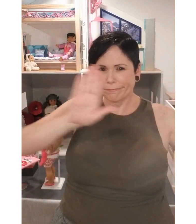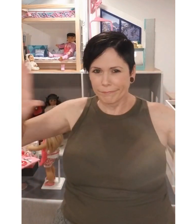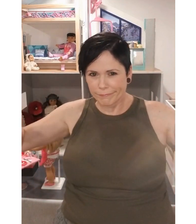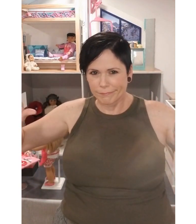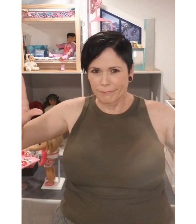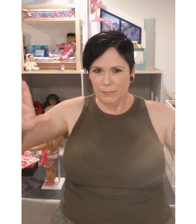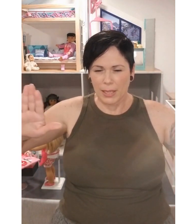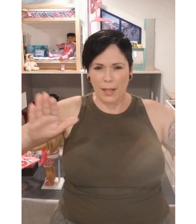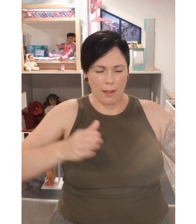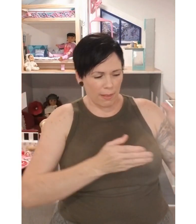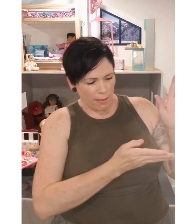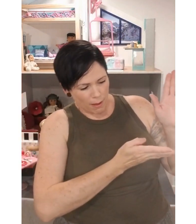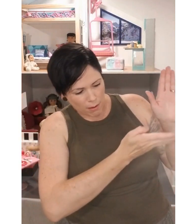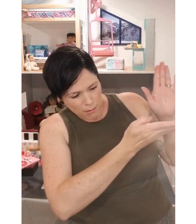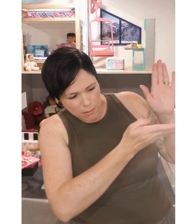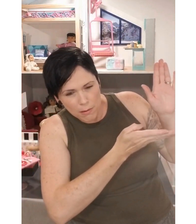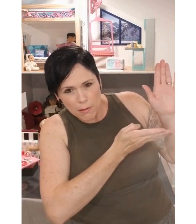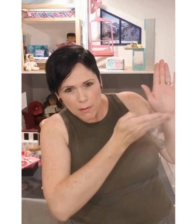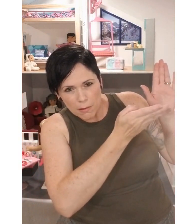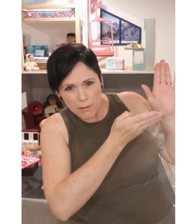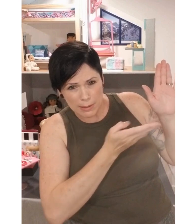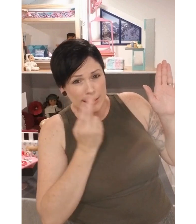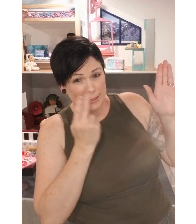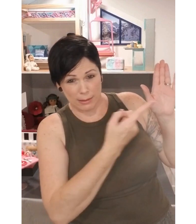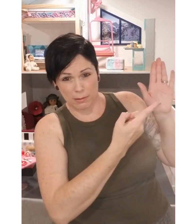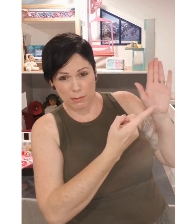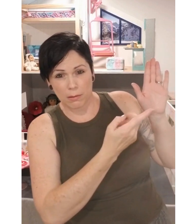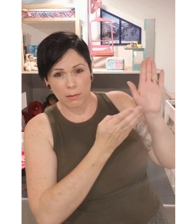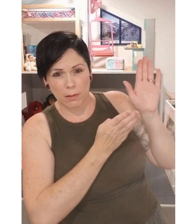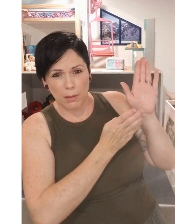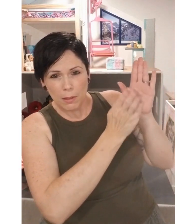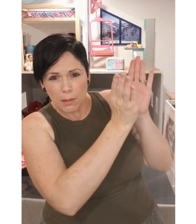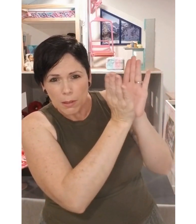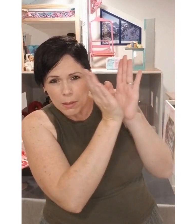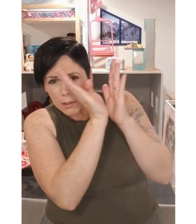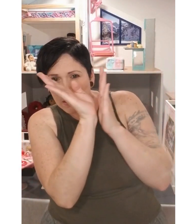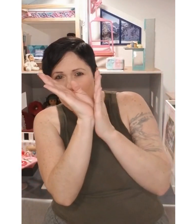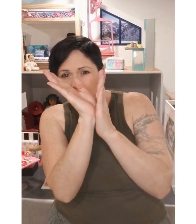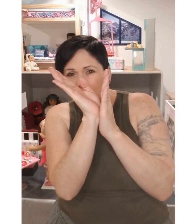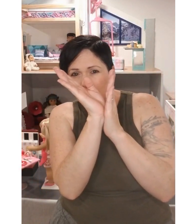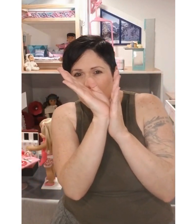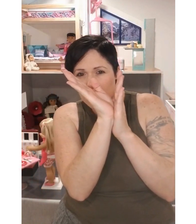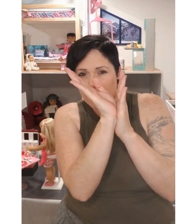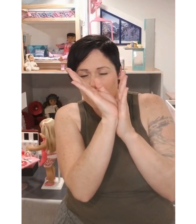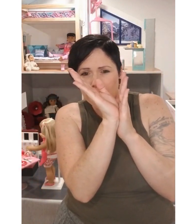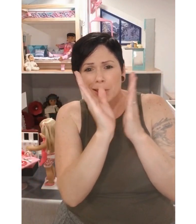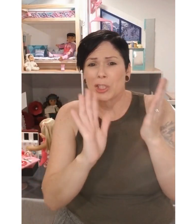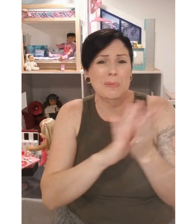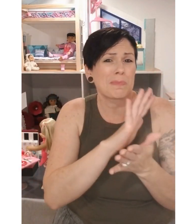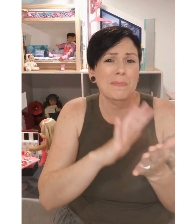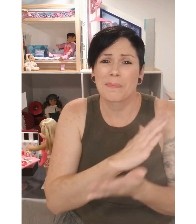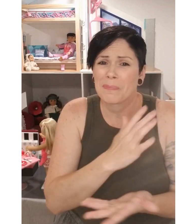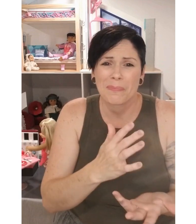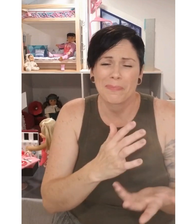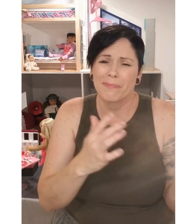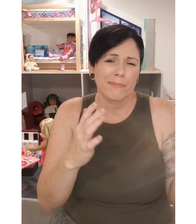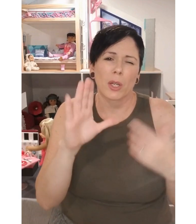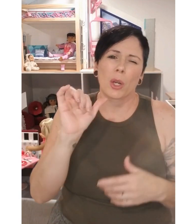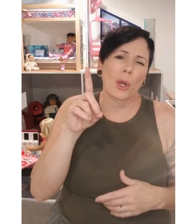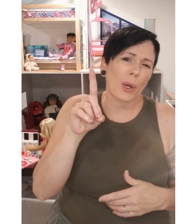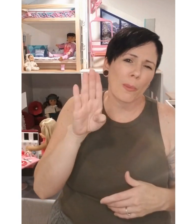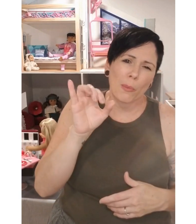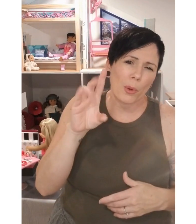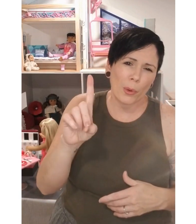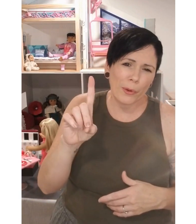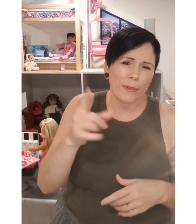is about the angle I decided I wanted the pegs to come out of the board at. And I just used like, literally went to the recycling